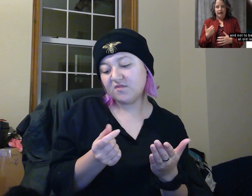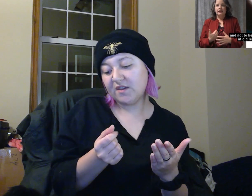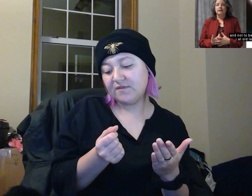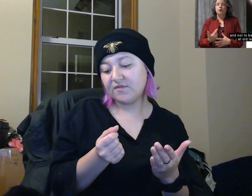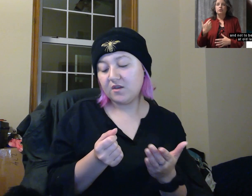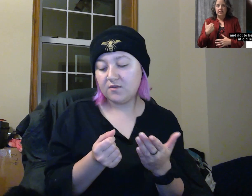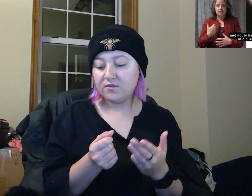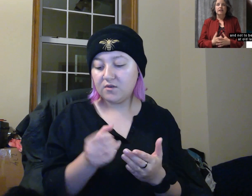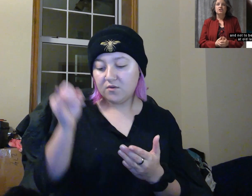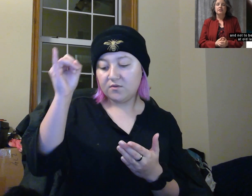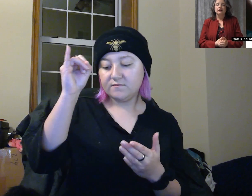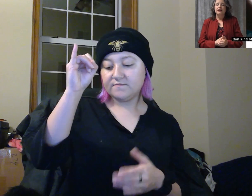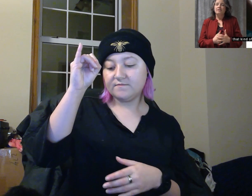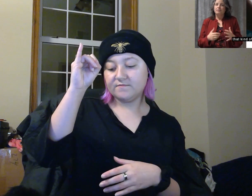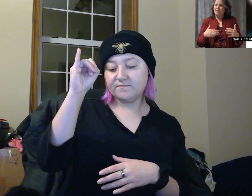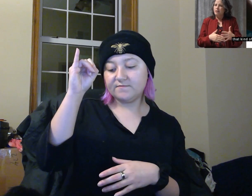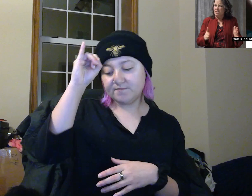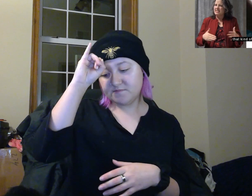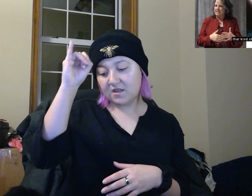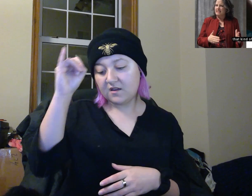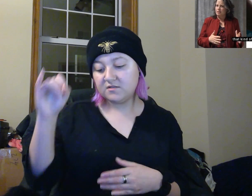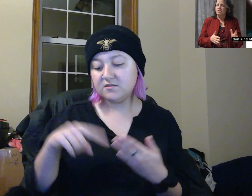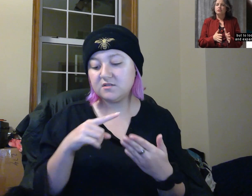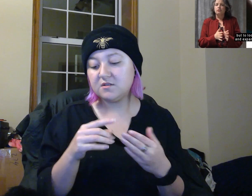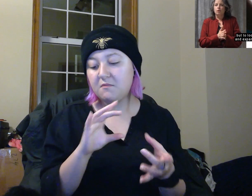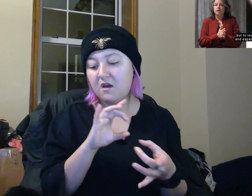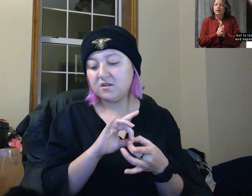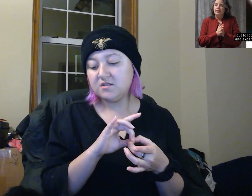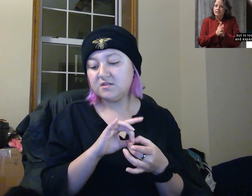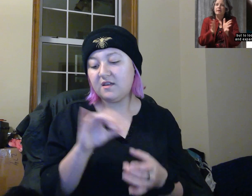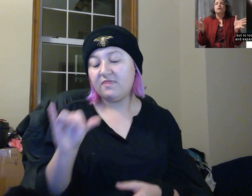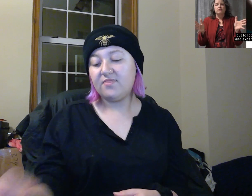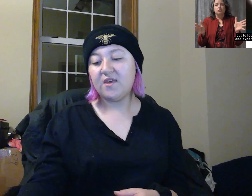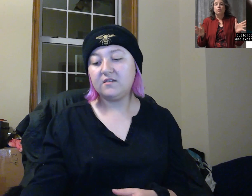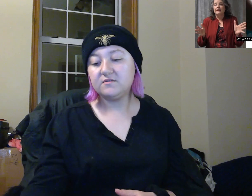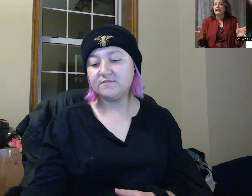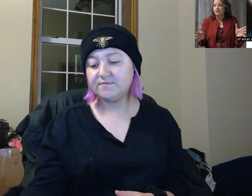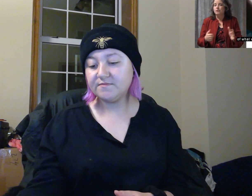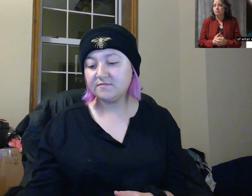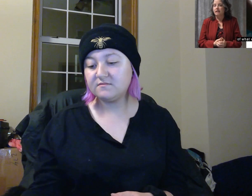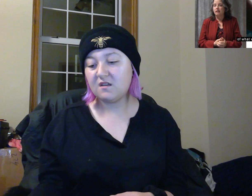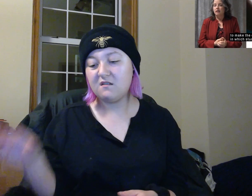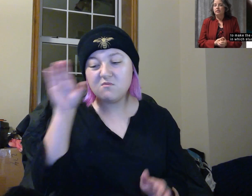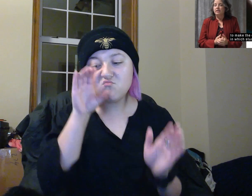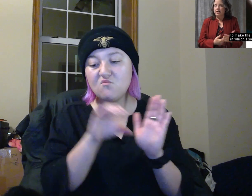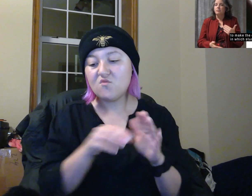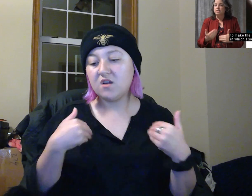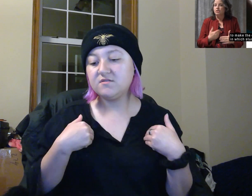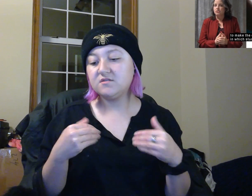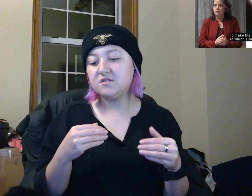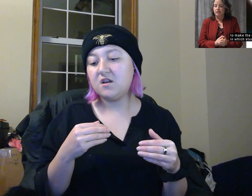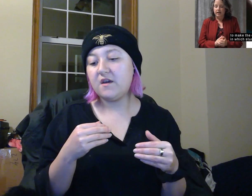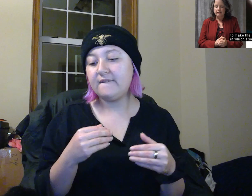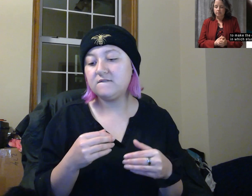looking back at old legislation that kind of boxes us in, but to look forward and expand our view of what we can do to make the environments